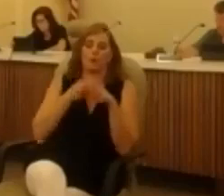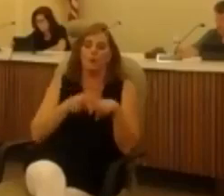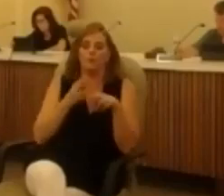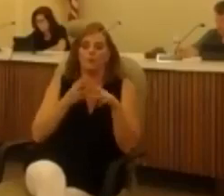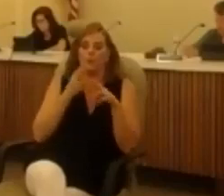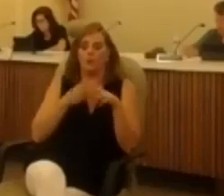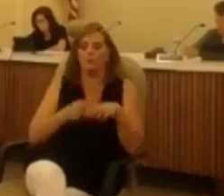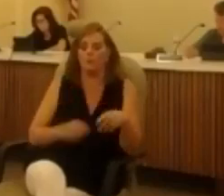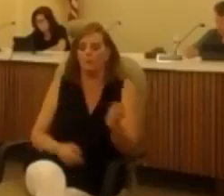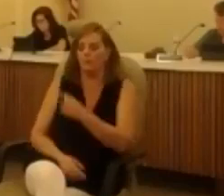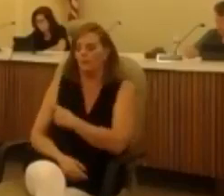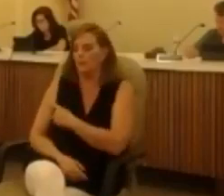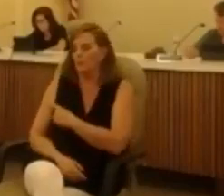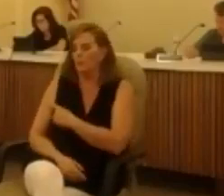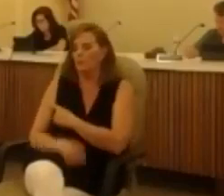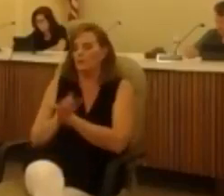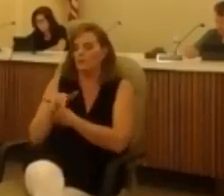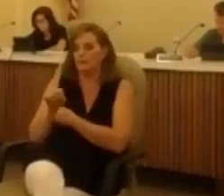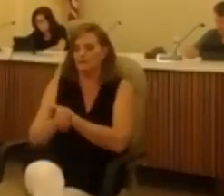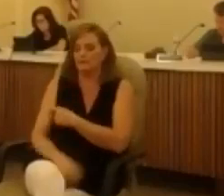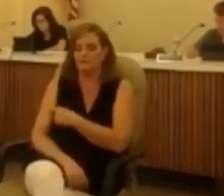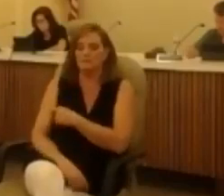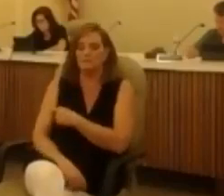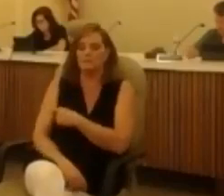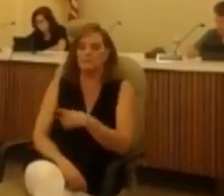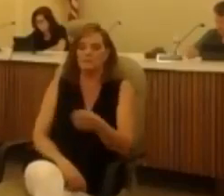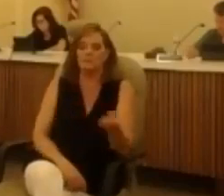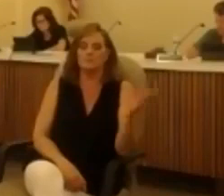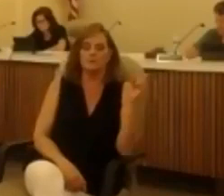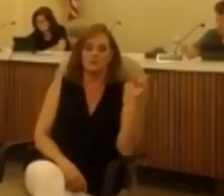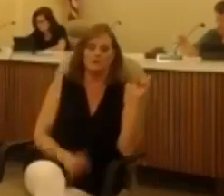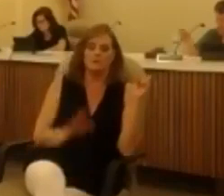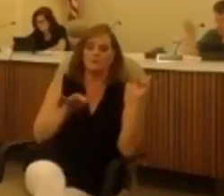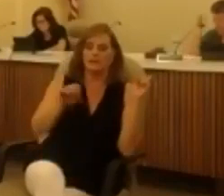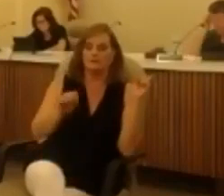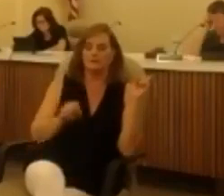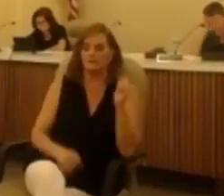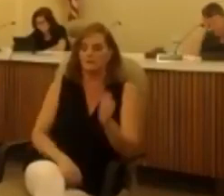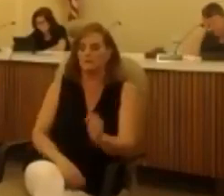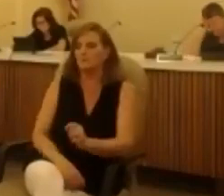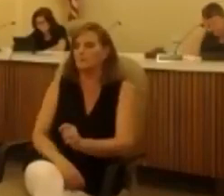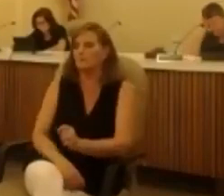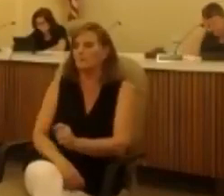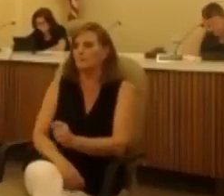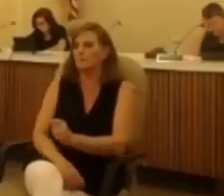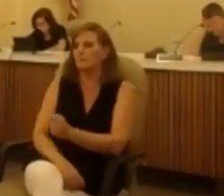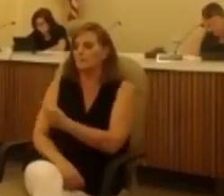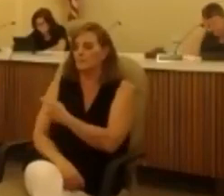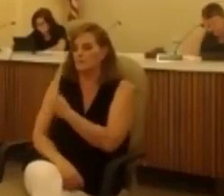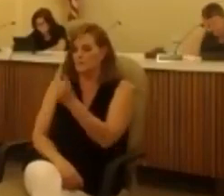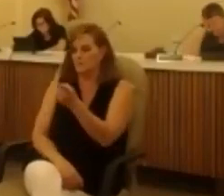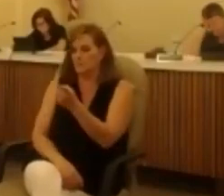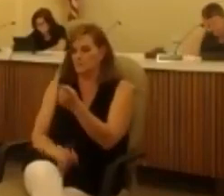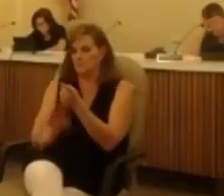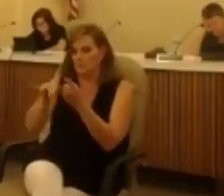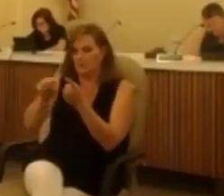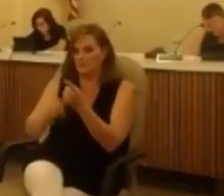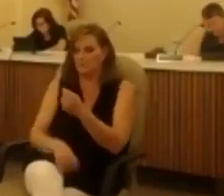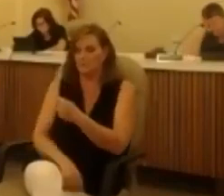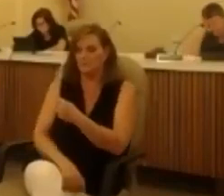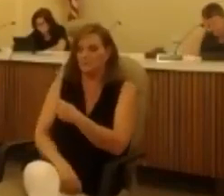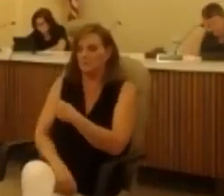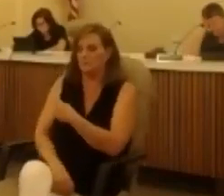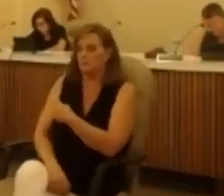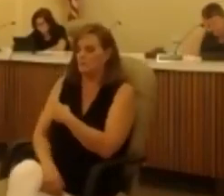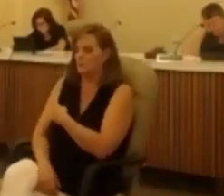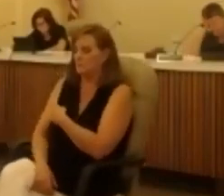Councilmember Barley, Aye. Councilmember Stafford, Aye. Councilmember Safranek, Aye.